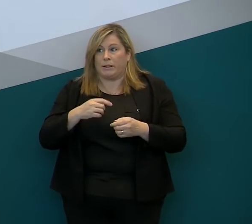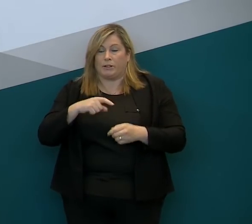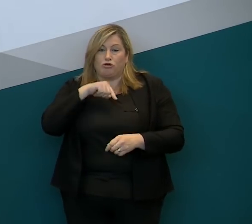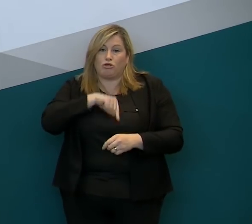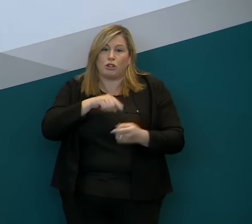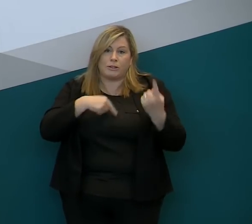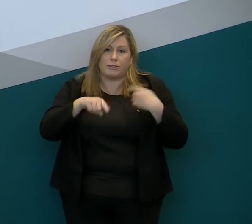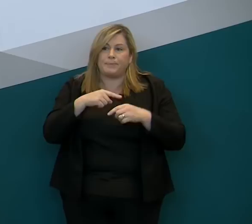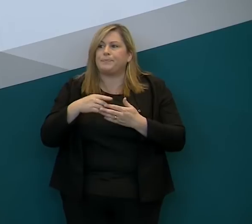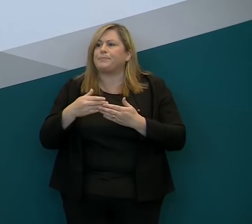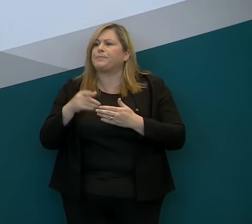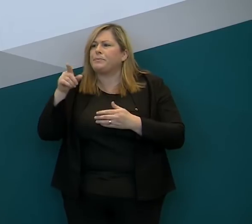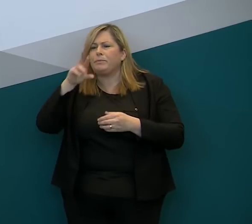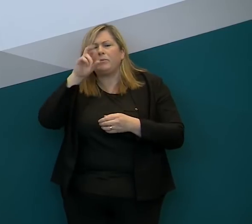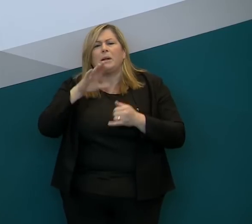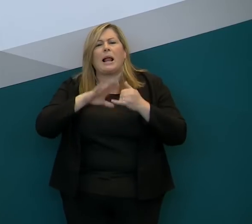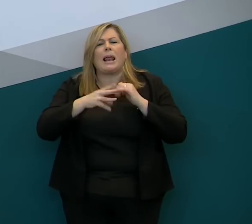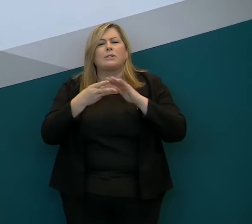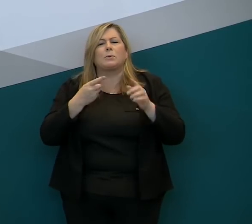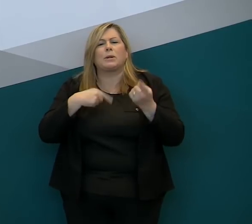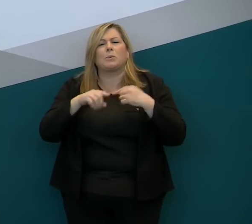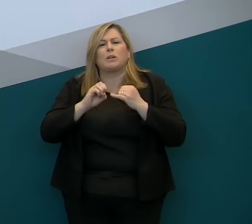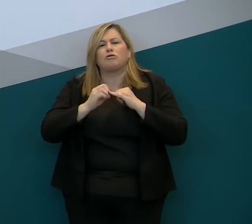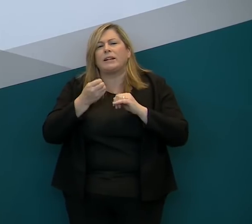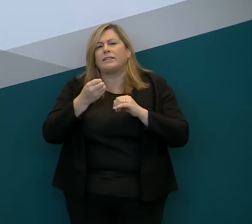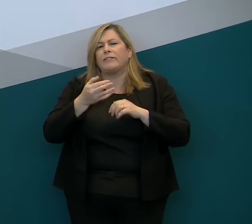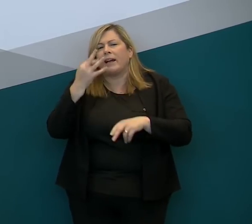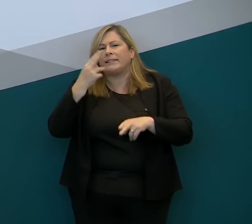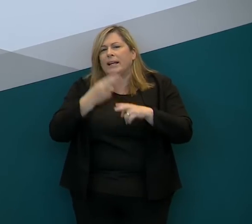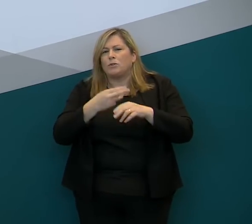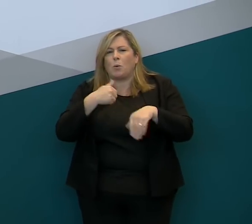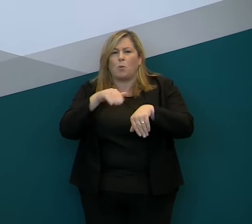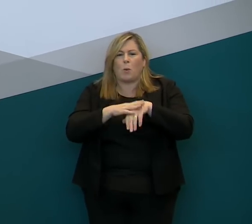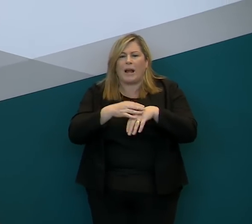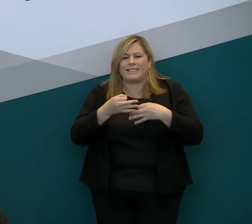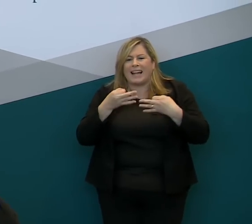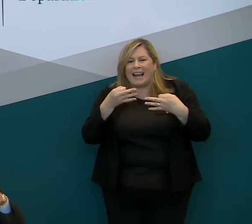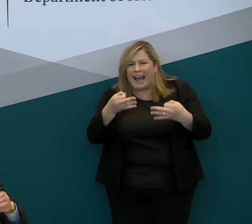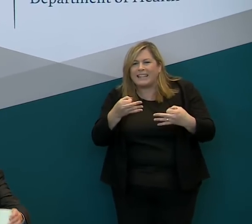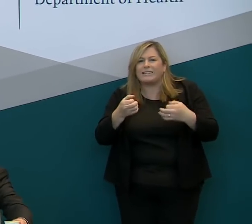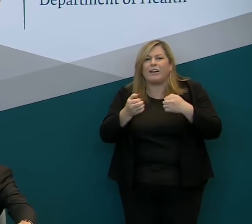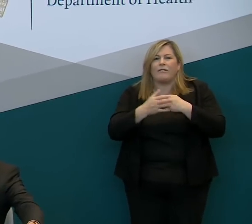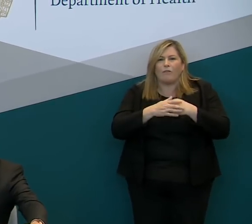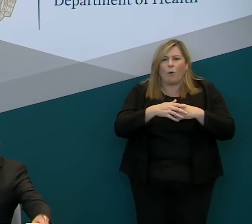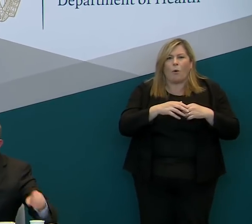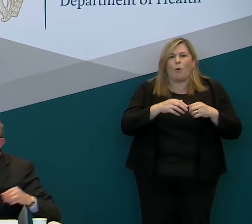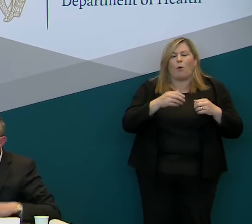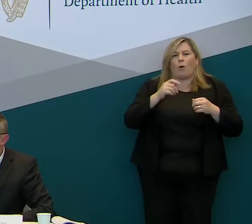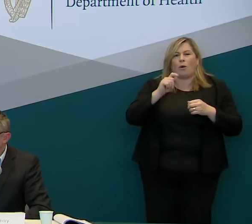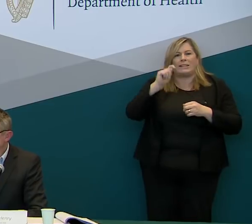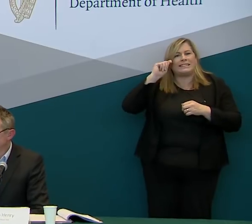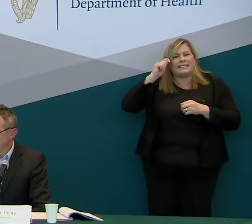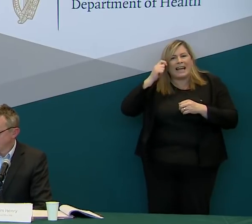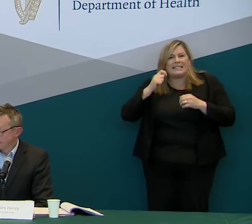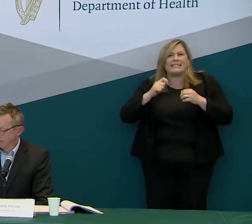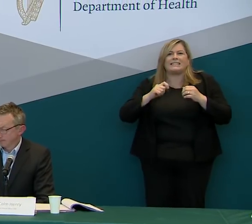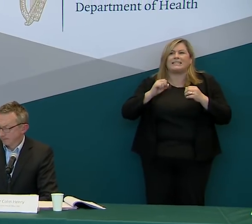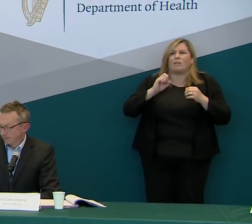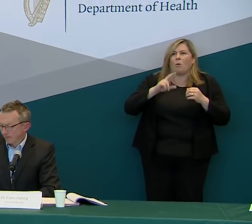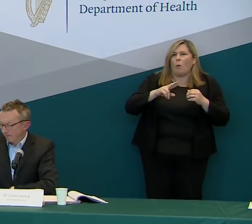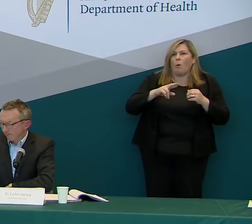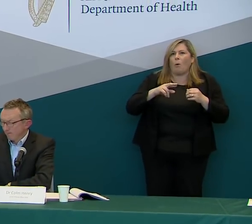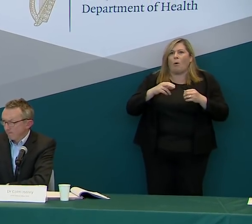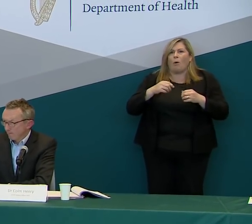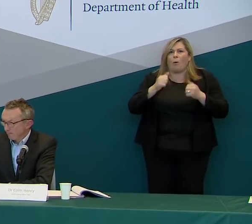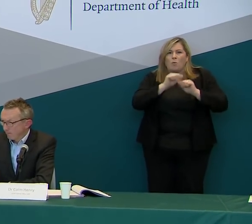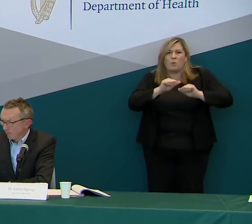you mentioned last week in relation to, you were trying to figure out exactly where delays are specifically in relation to test turnaround in labs and stuff like that. I mean, we were told reagents